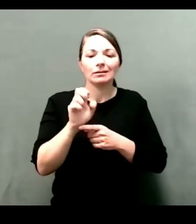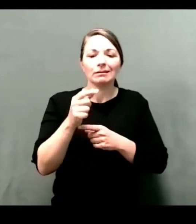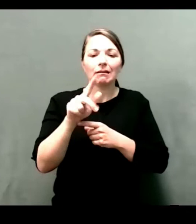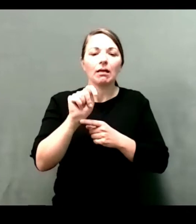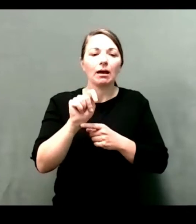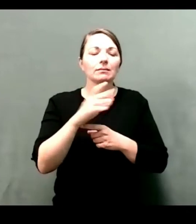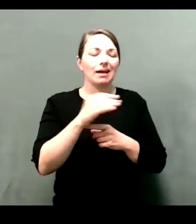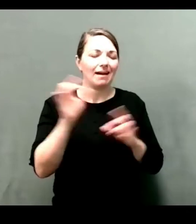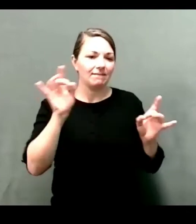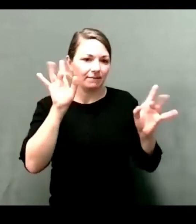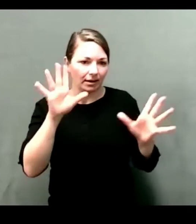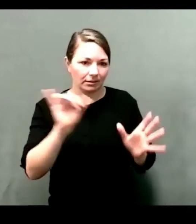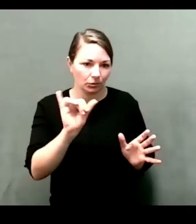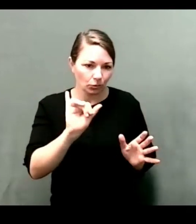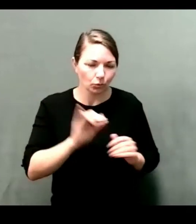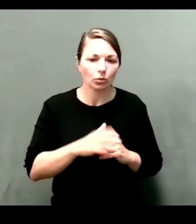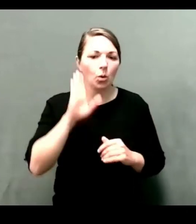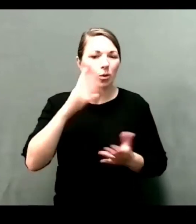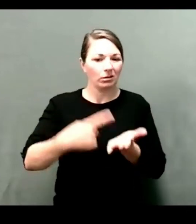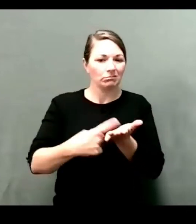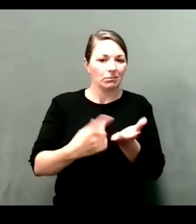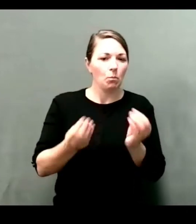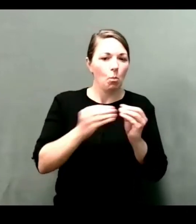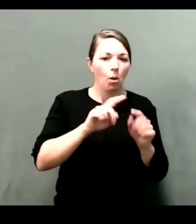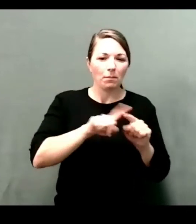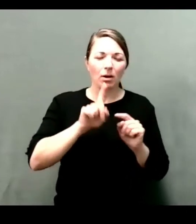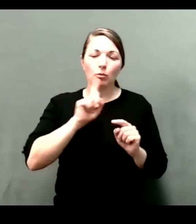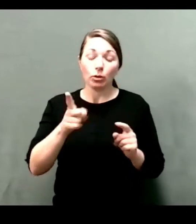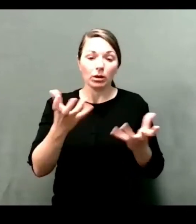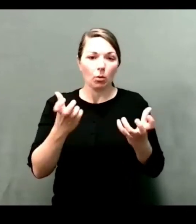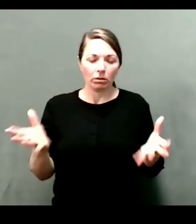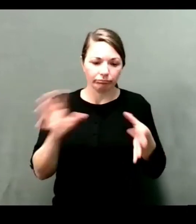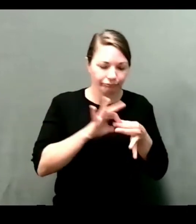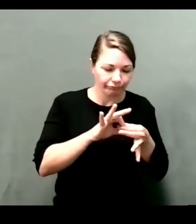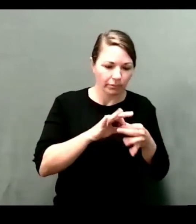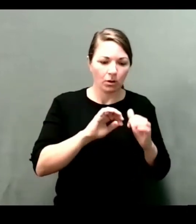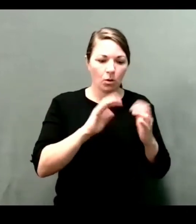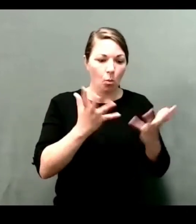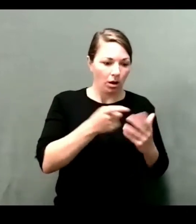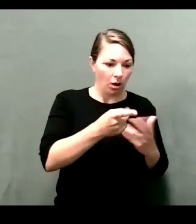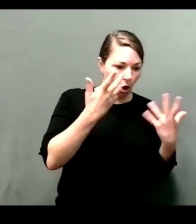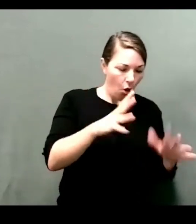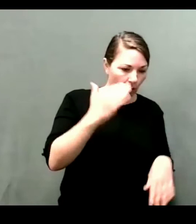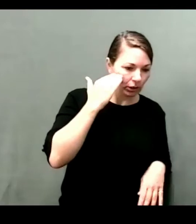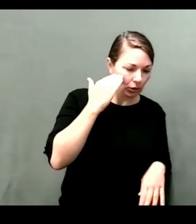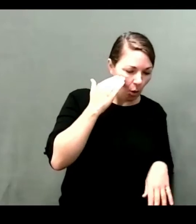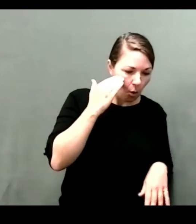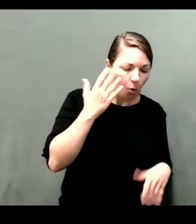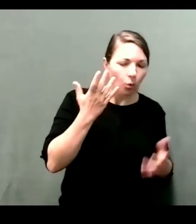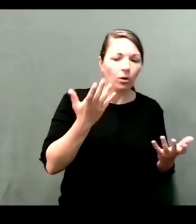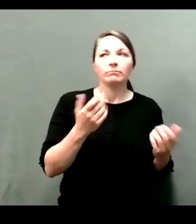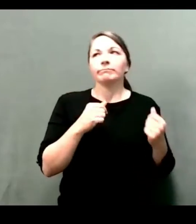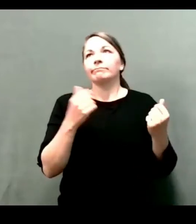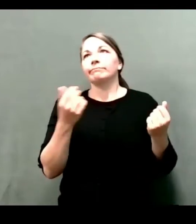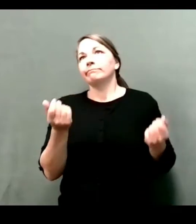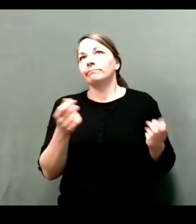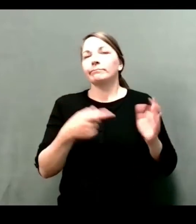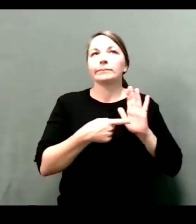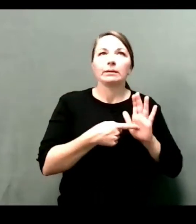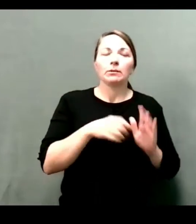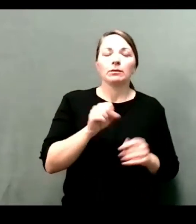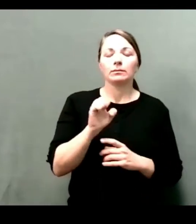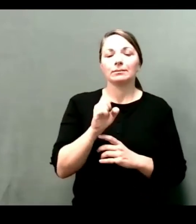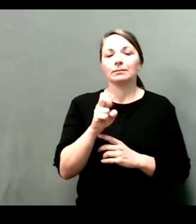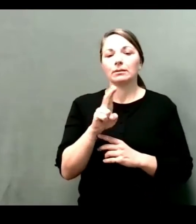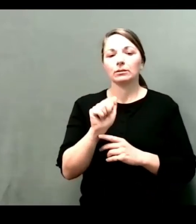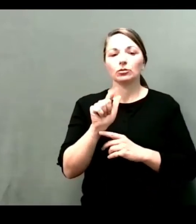back to that. But really, the intention here is to highlight the connectedness between what might be familiar to us, things like